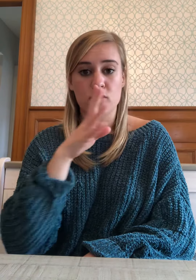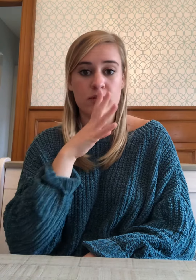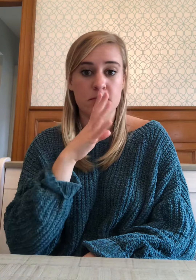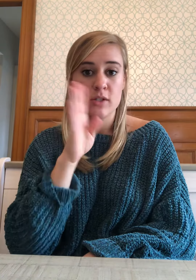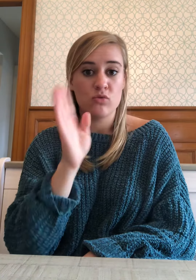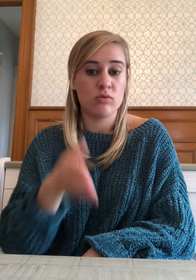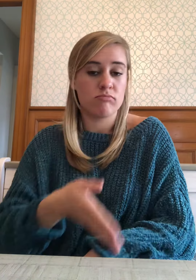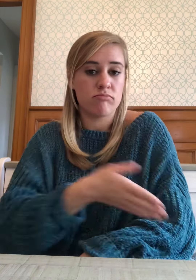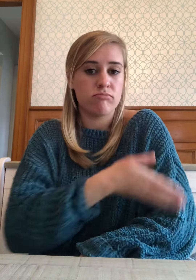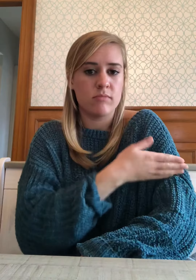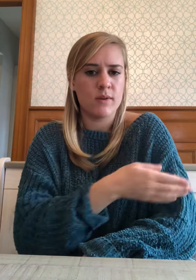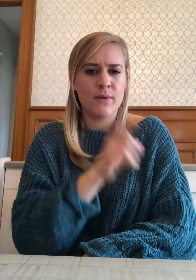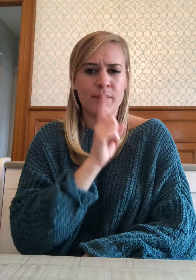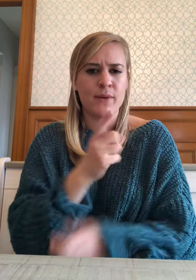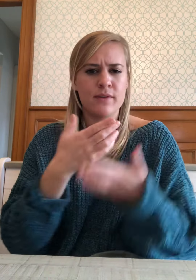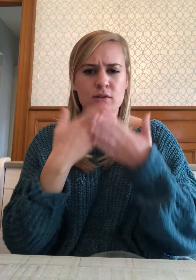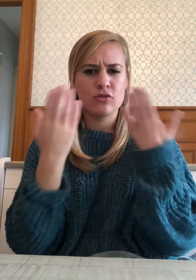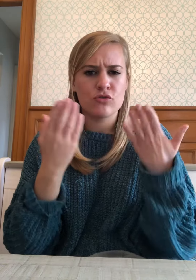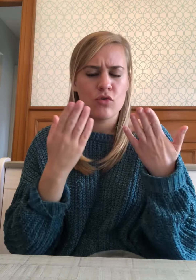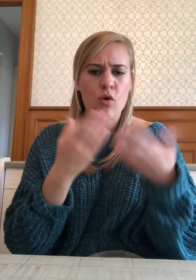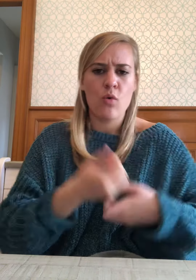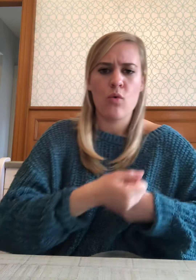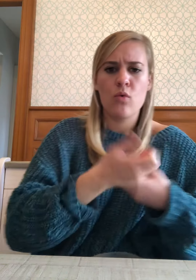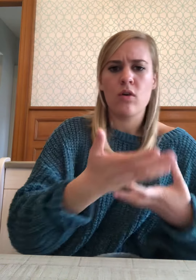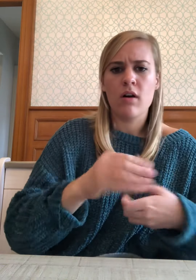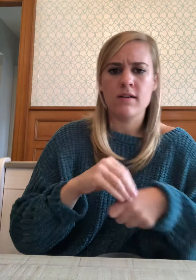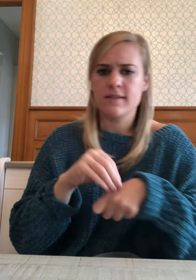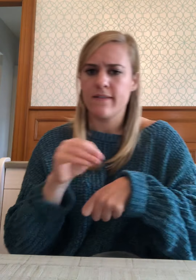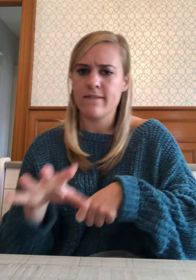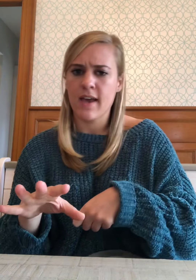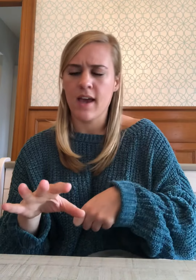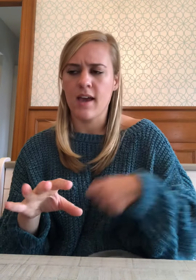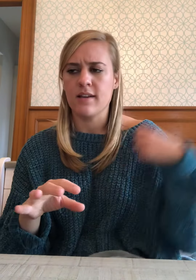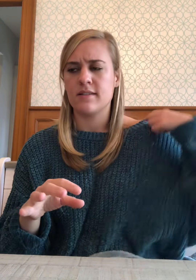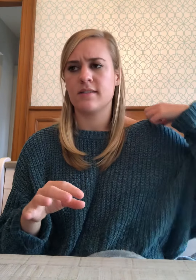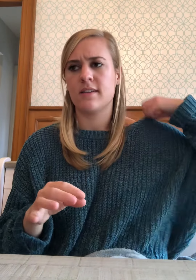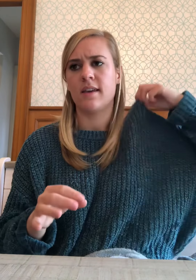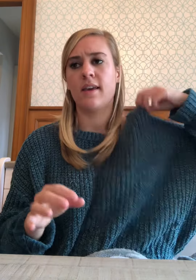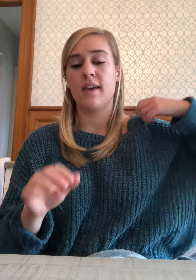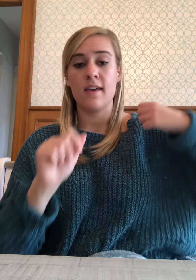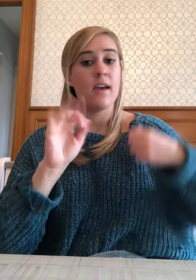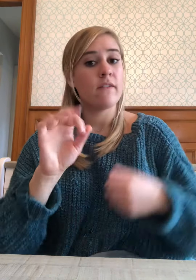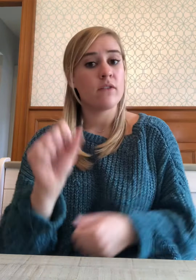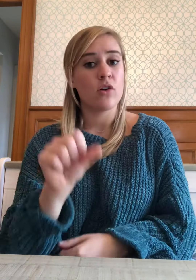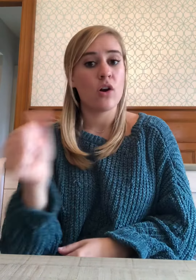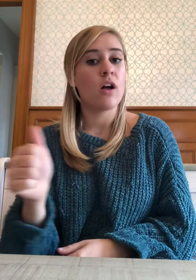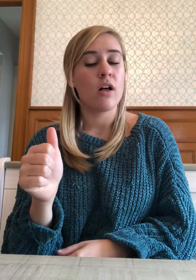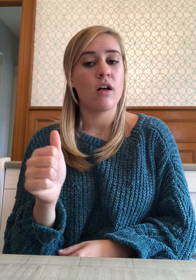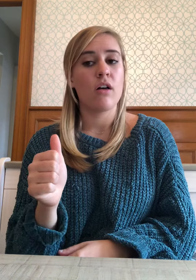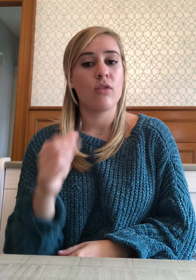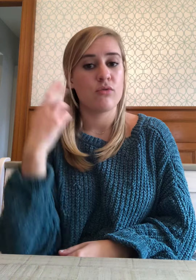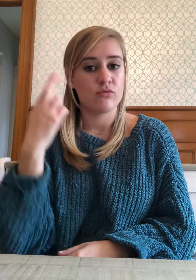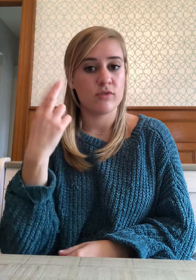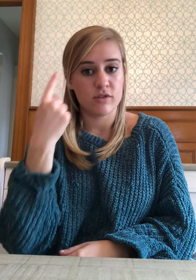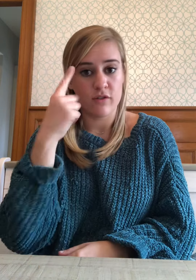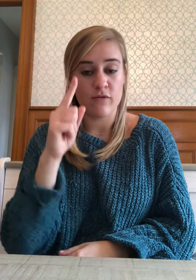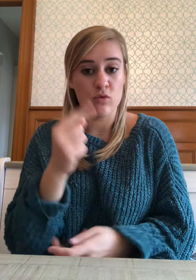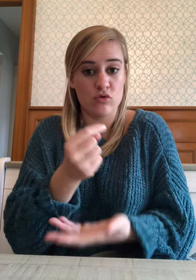and effect to that. So I'm not going to, if there are other reasons for treating the malocclusion, I might do that, but I